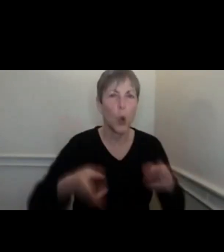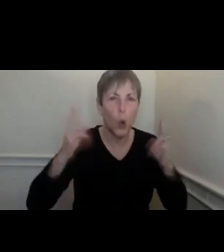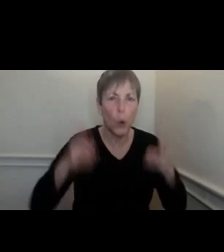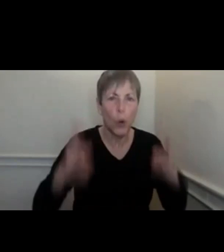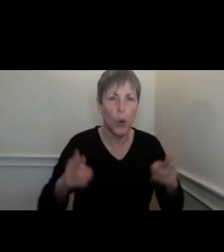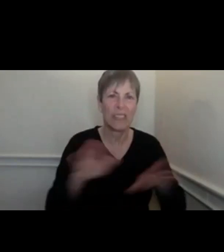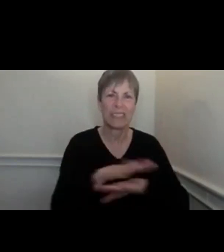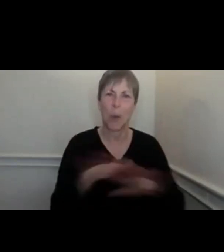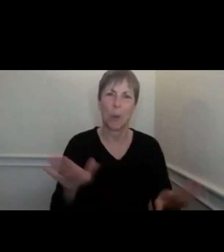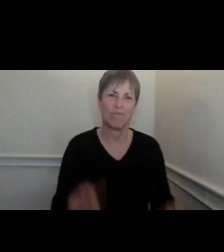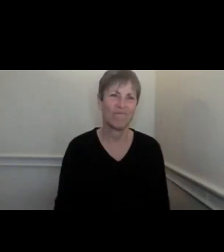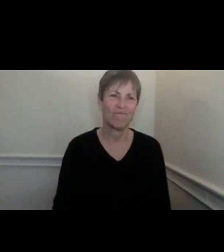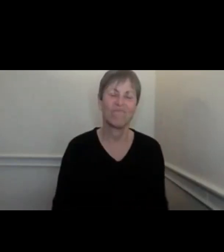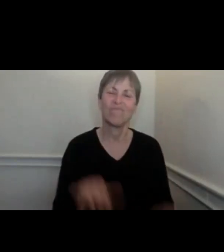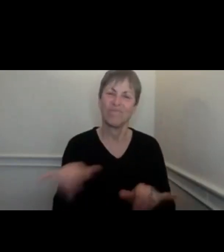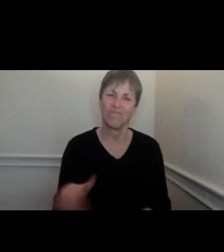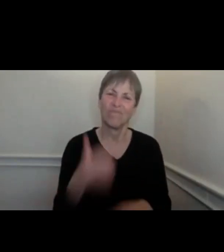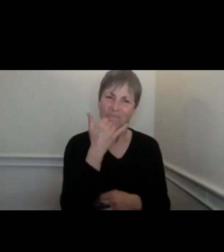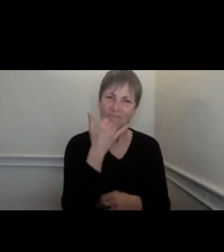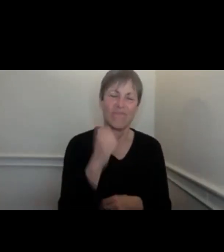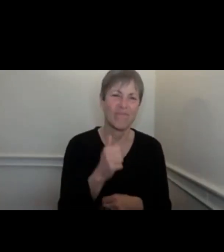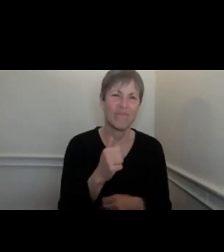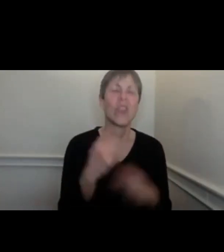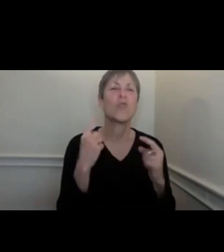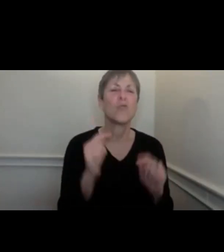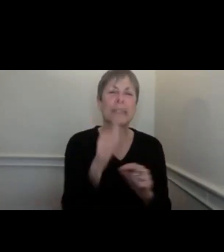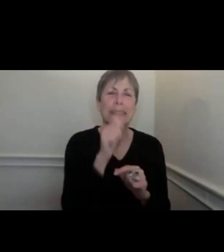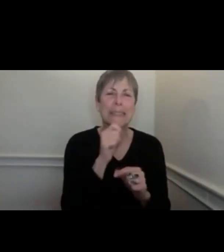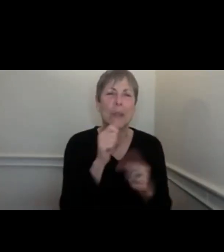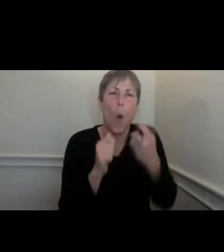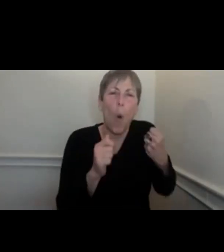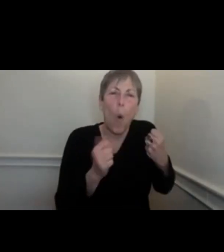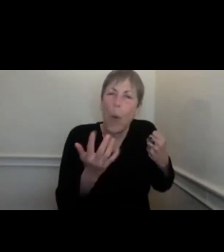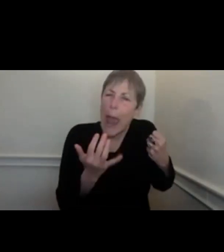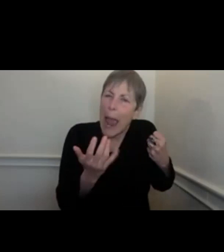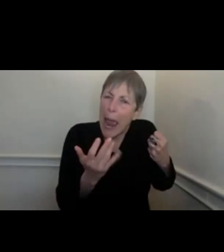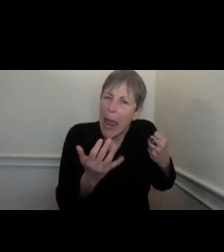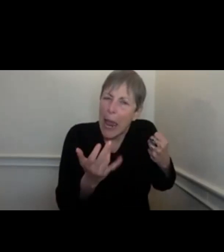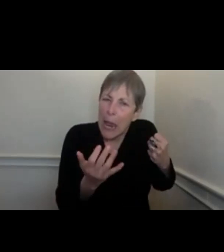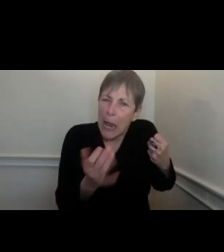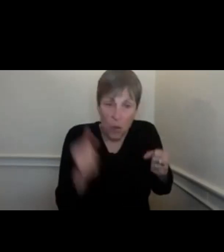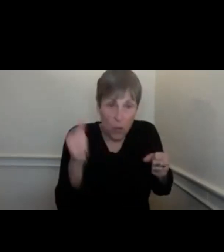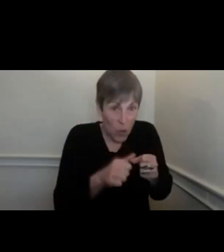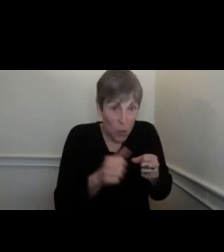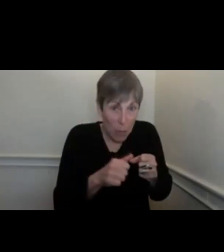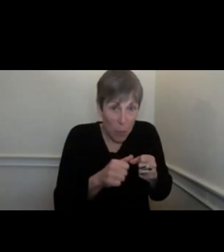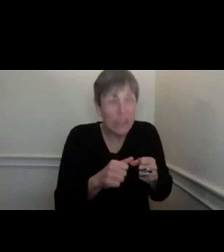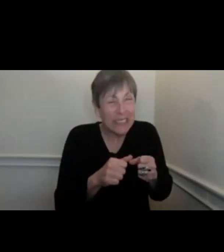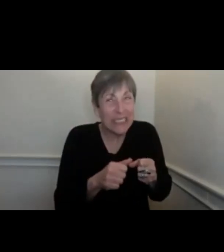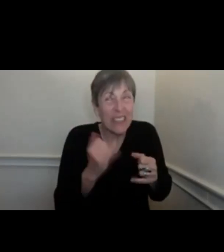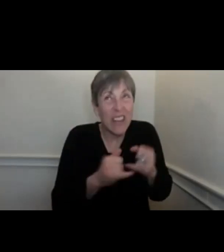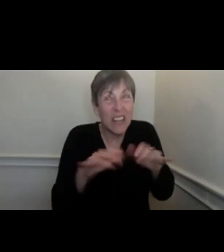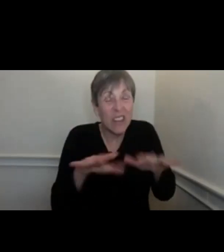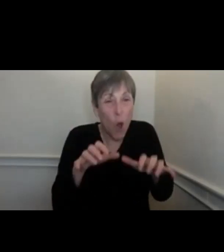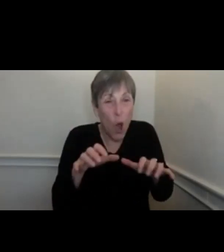too early. So go ahead, try to err on the later side, keeping in mind that your final frost is